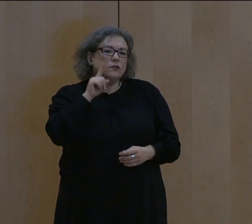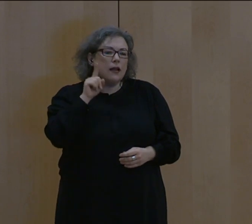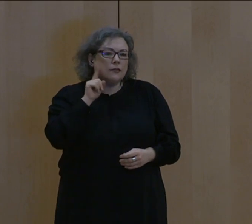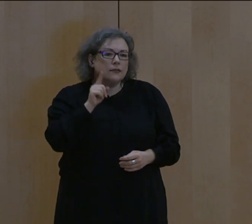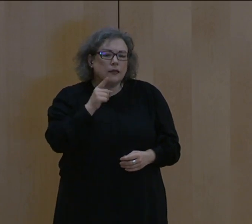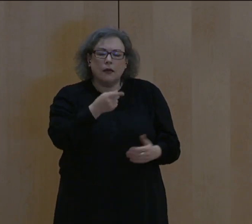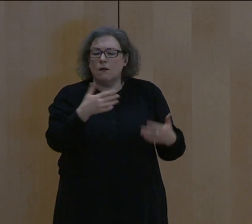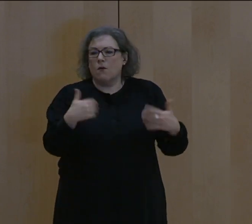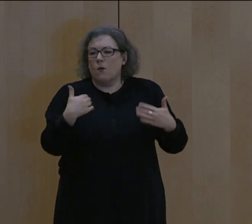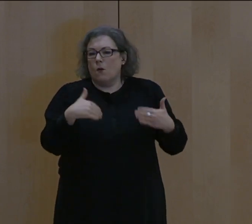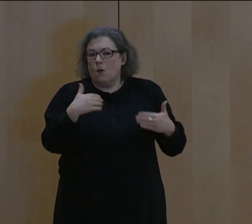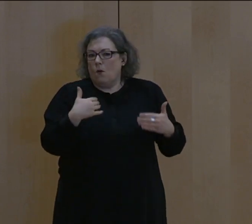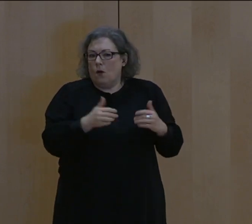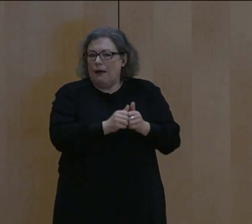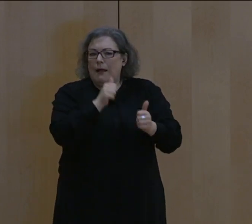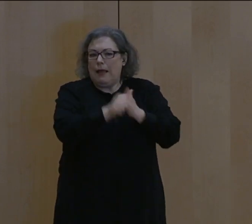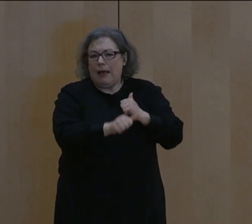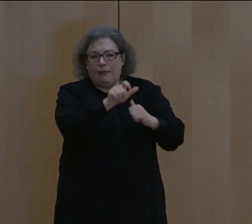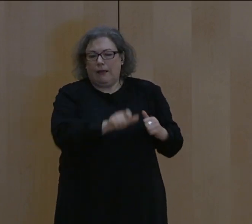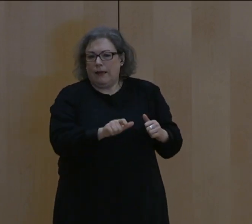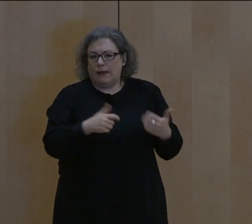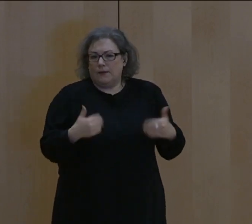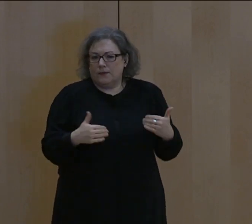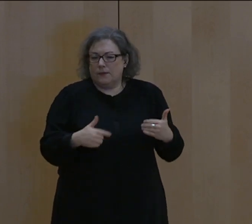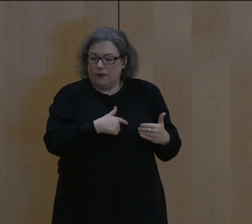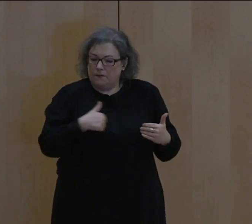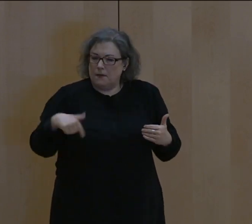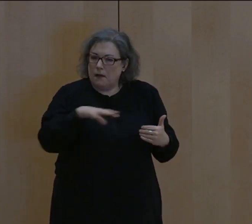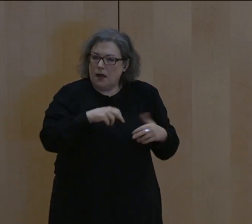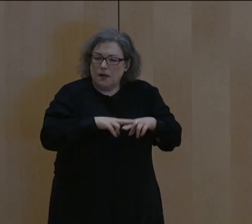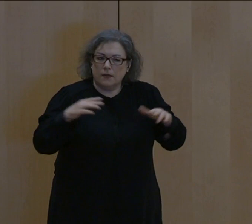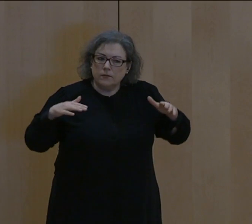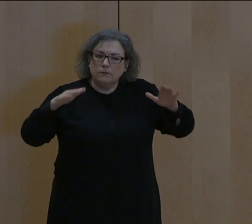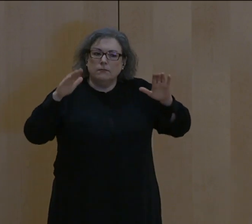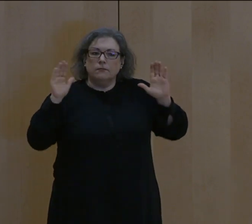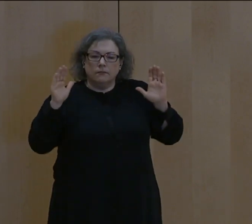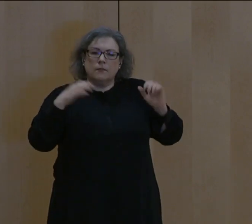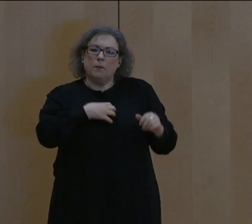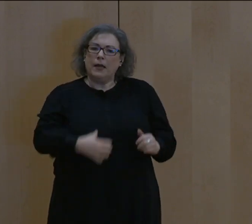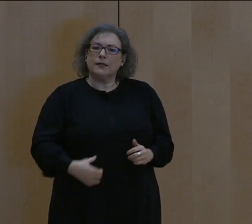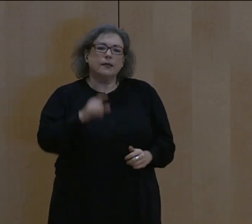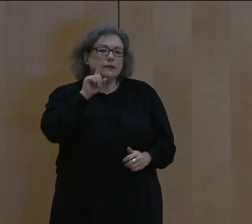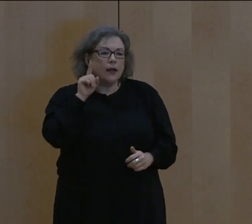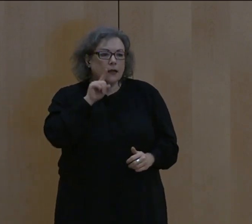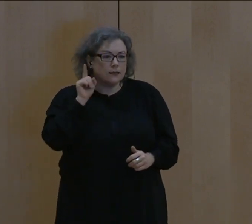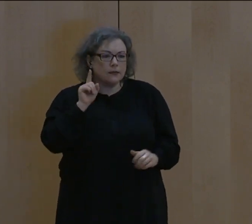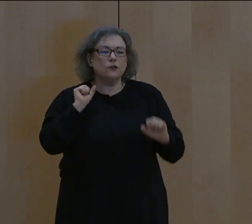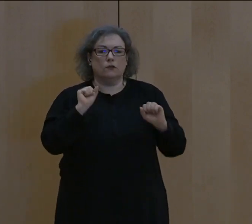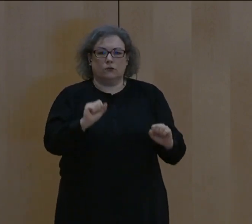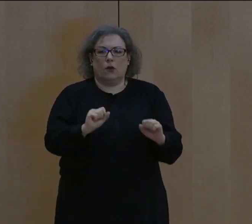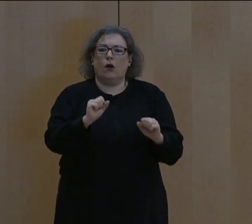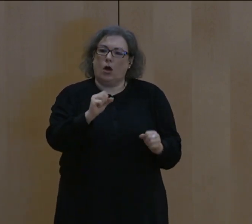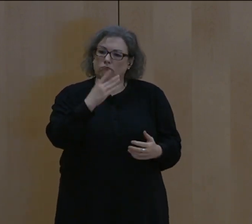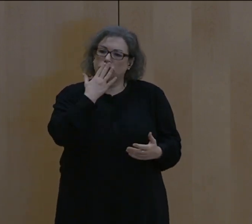of times. We're all honored by the fact that President Zelenskyj is willing to address the Swedish Parliament on